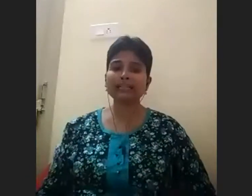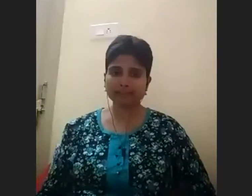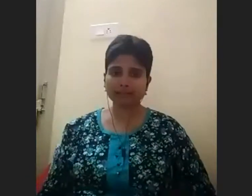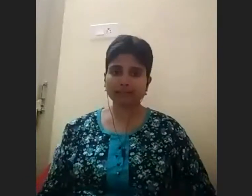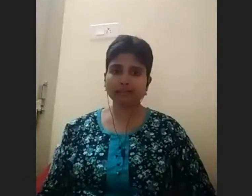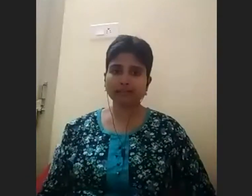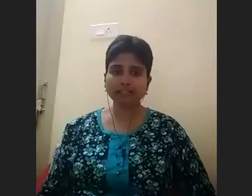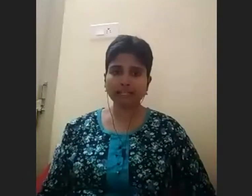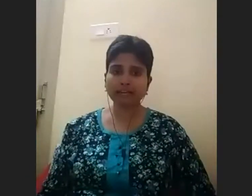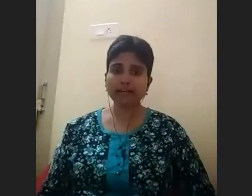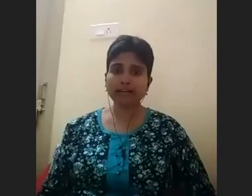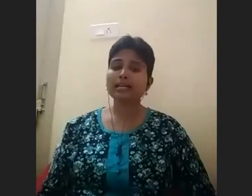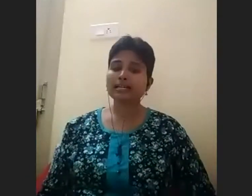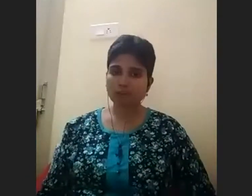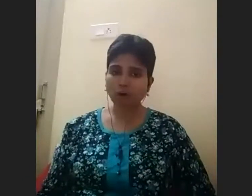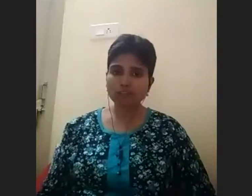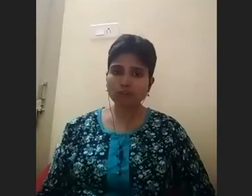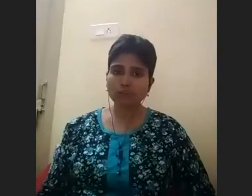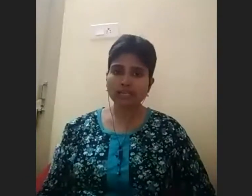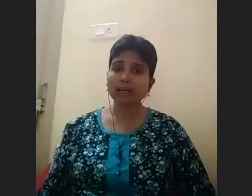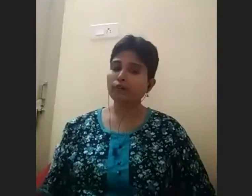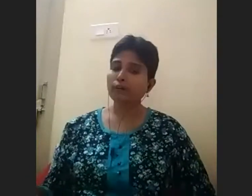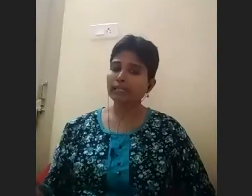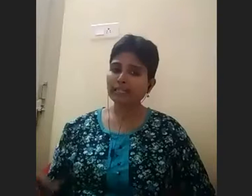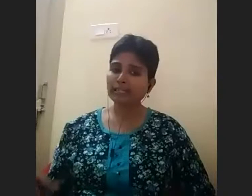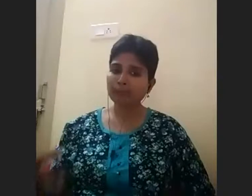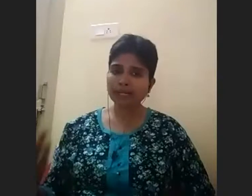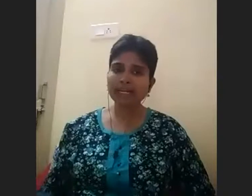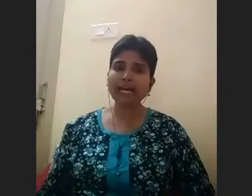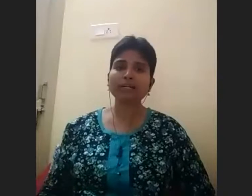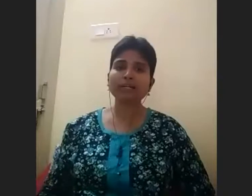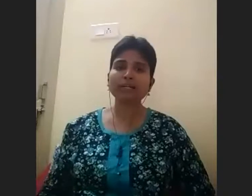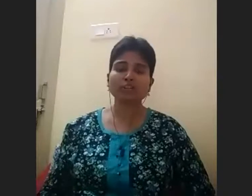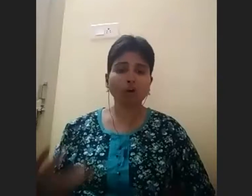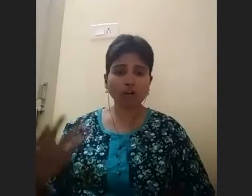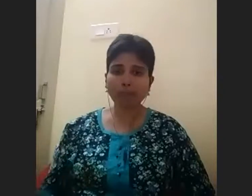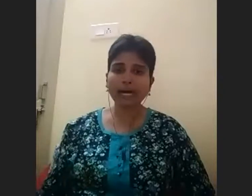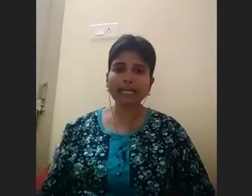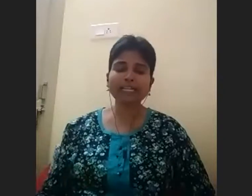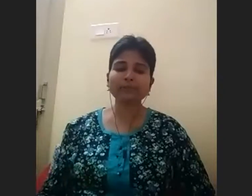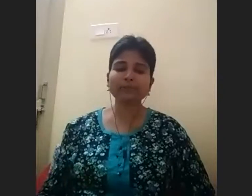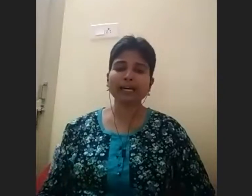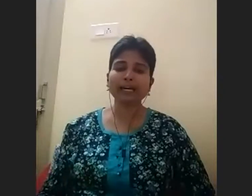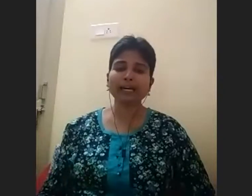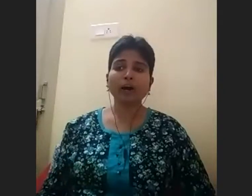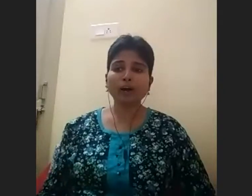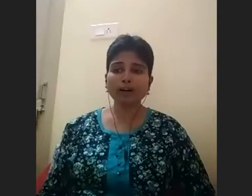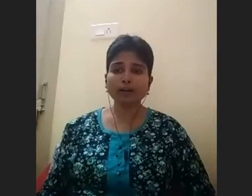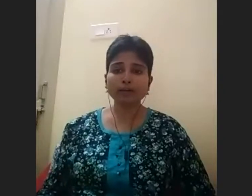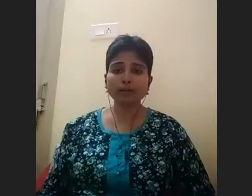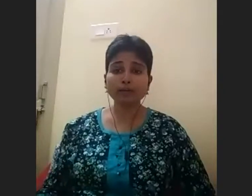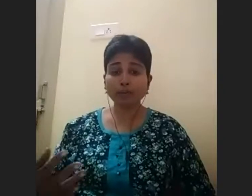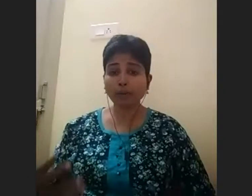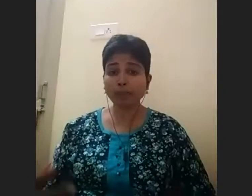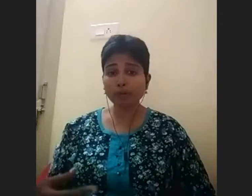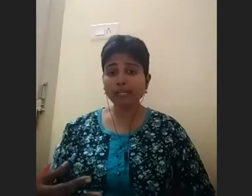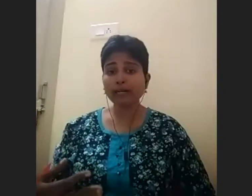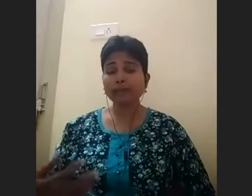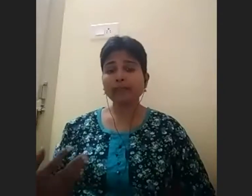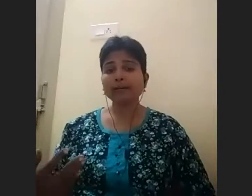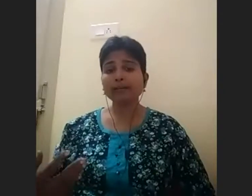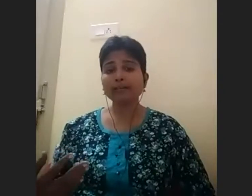health care is also missing. For example, rehabilitation or palliative care, or